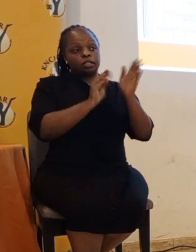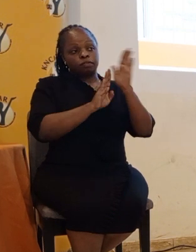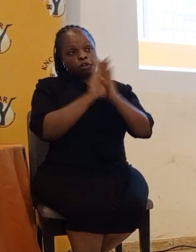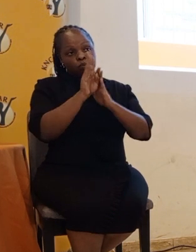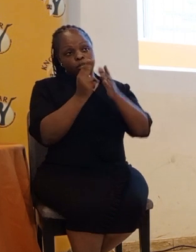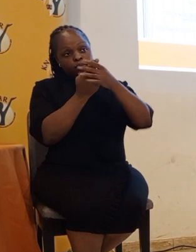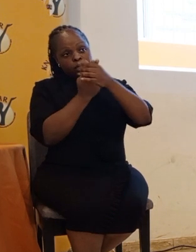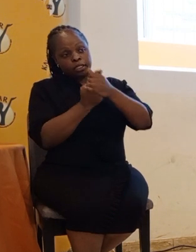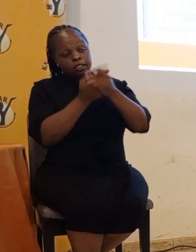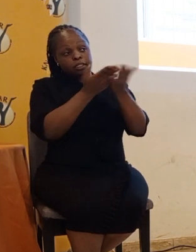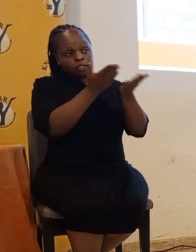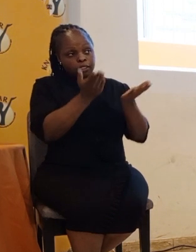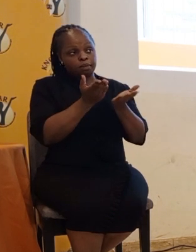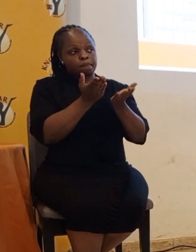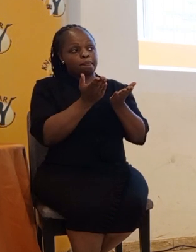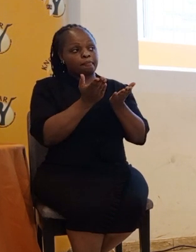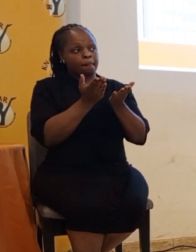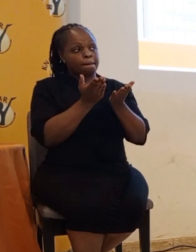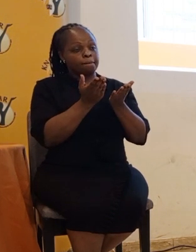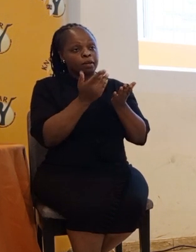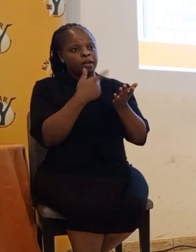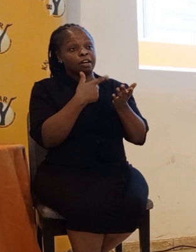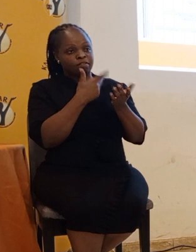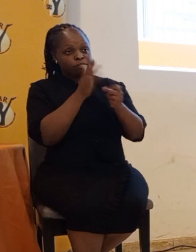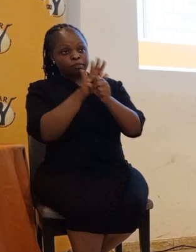development partners present, quite a